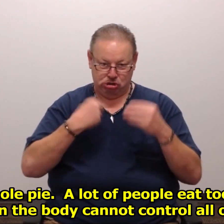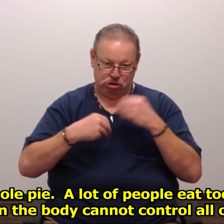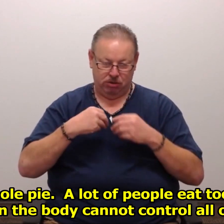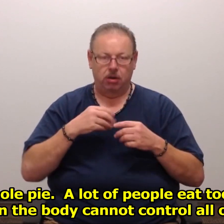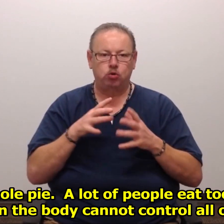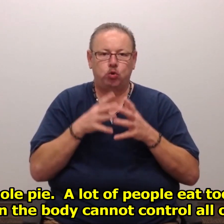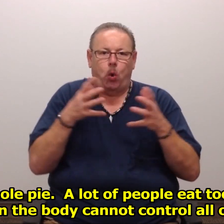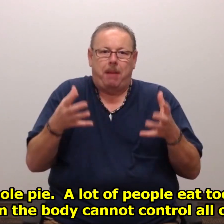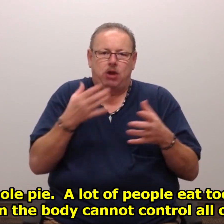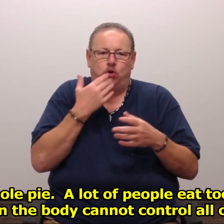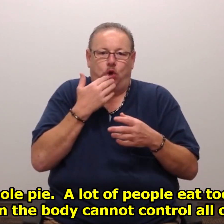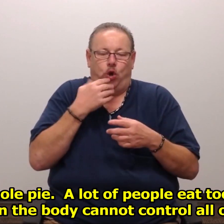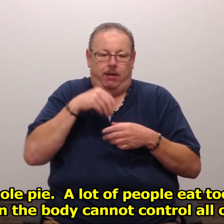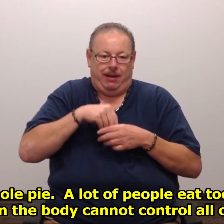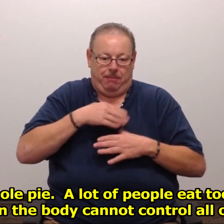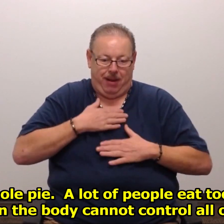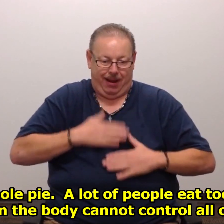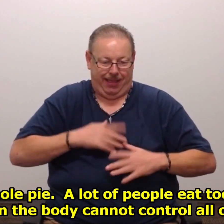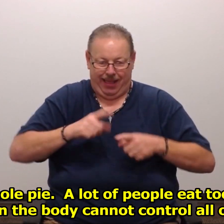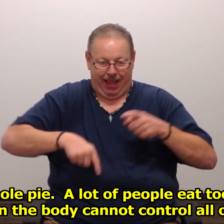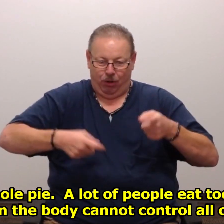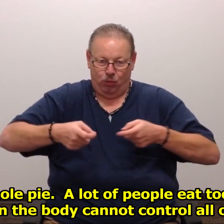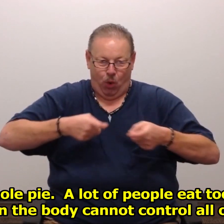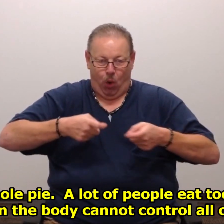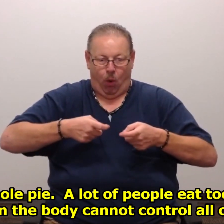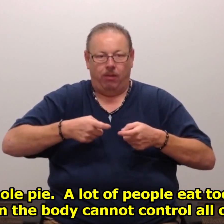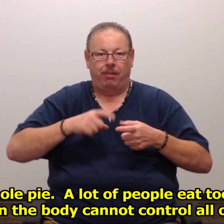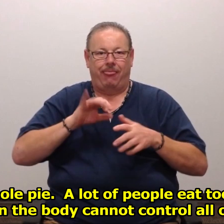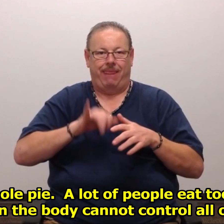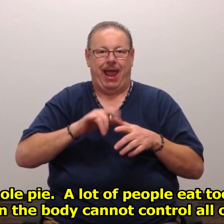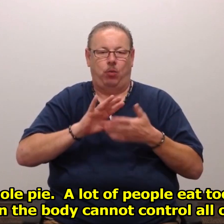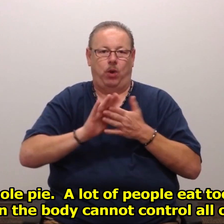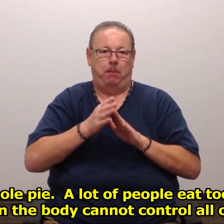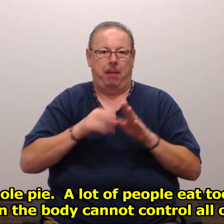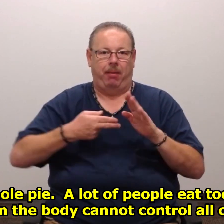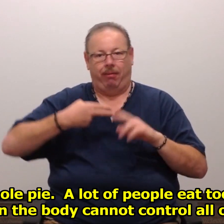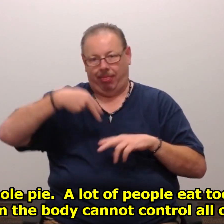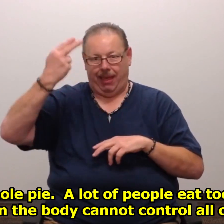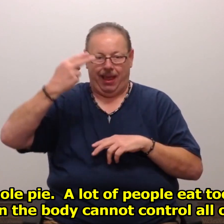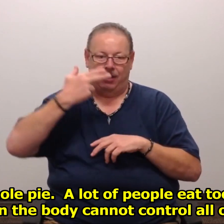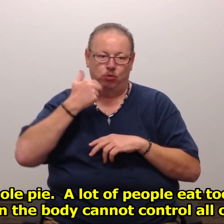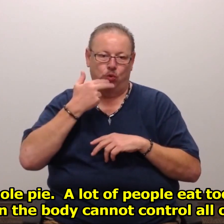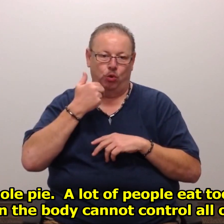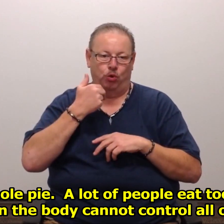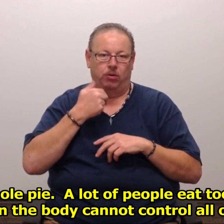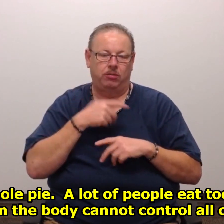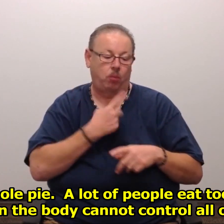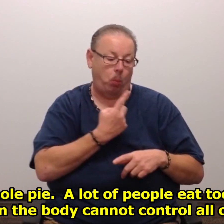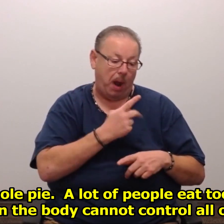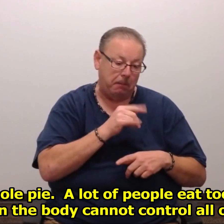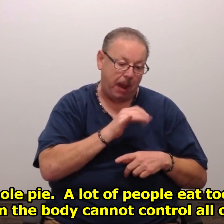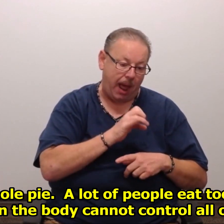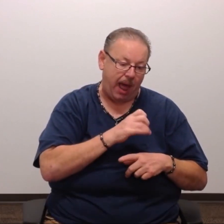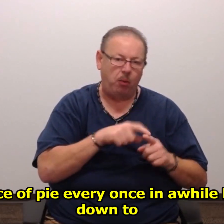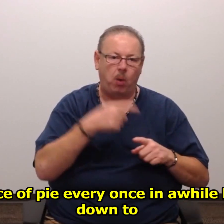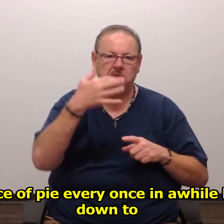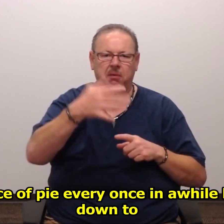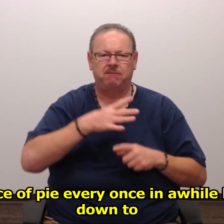whole pie. A lot of people eat too much sweets and then the body cannot control all of that. So I'll